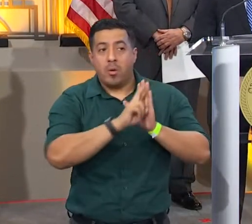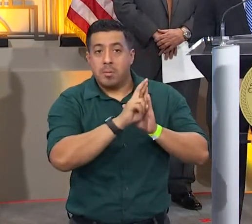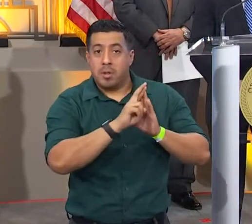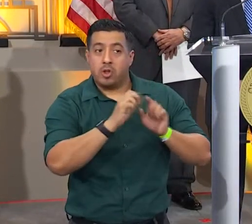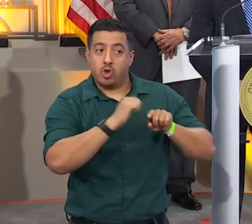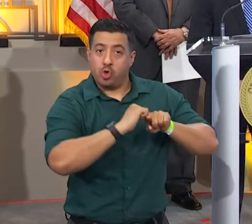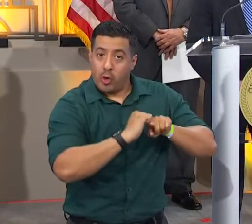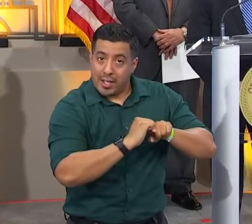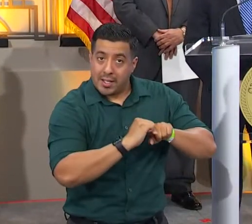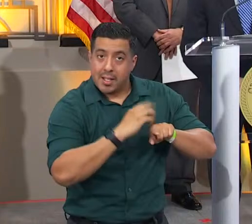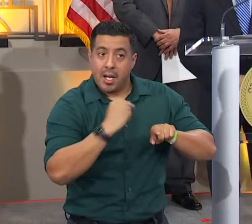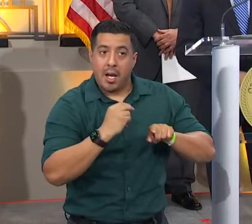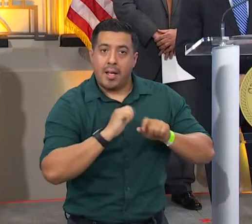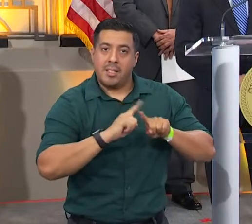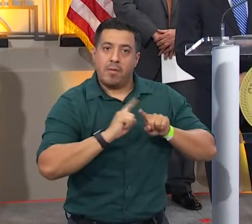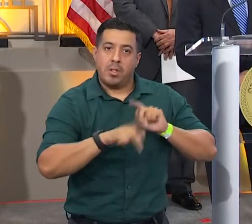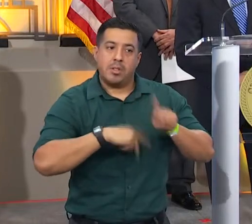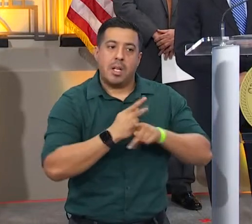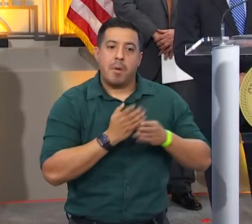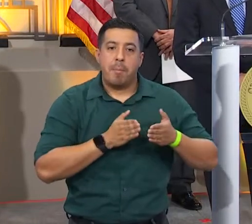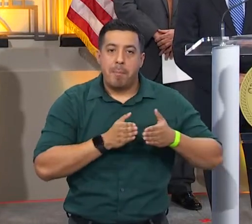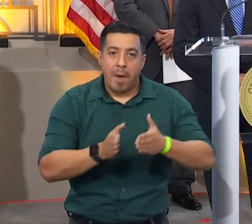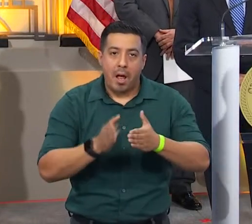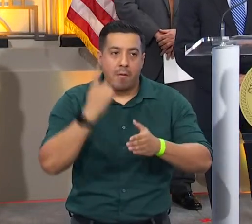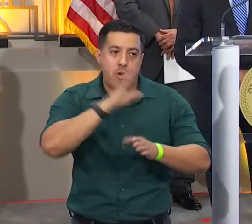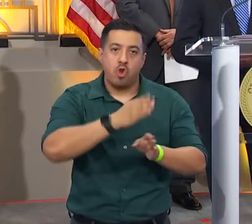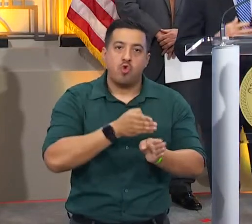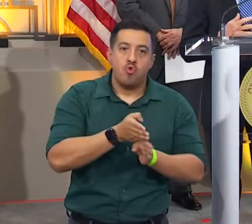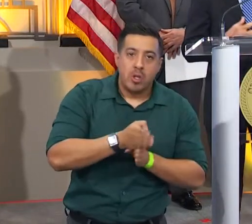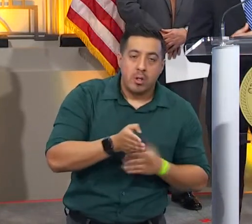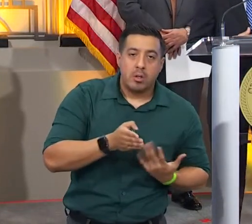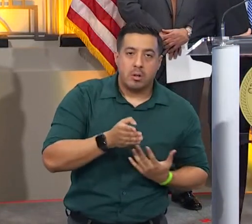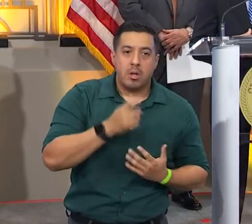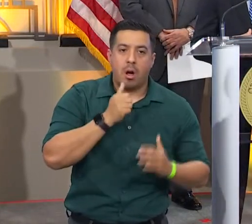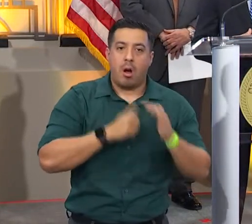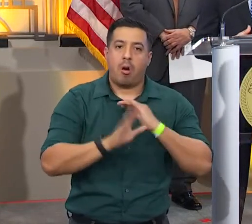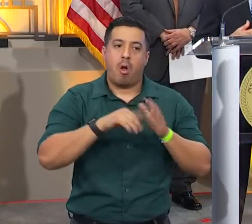and a path to careers in the aerospace industry under the